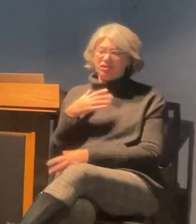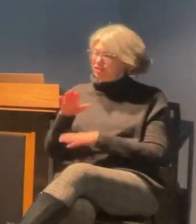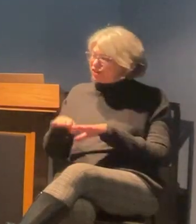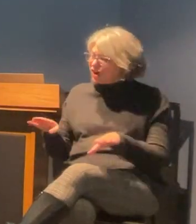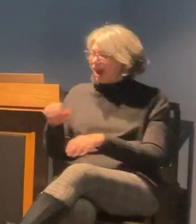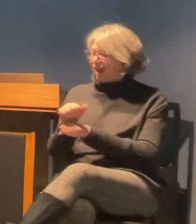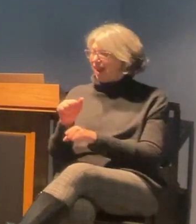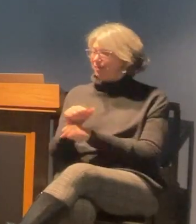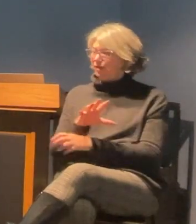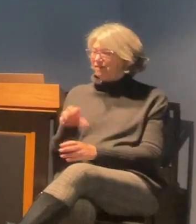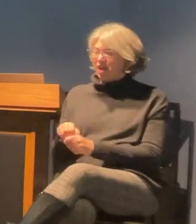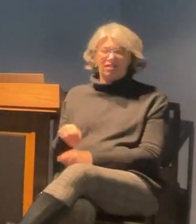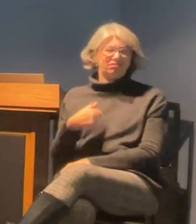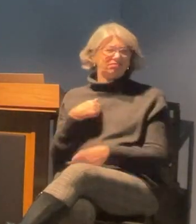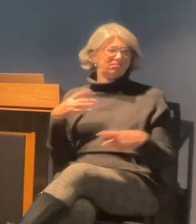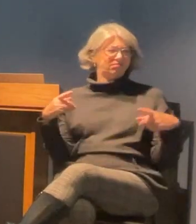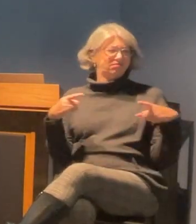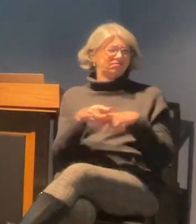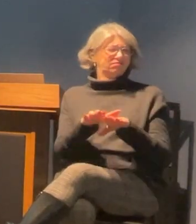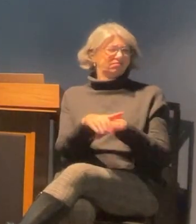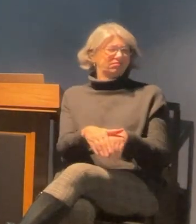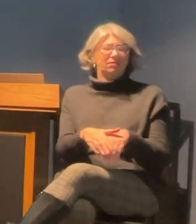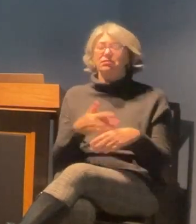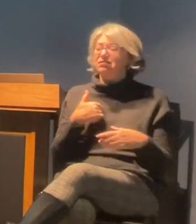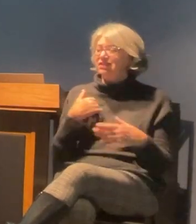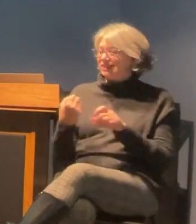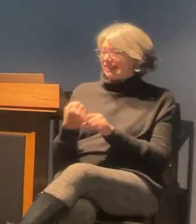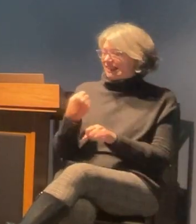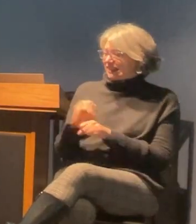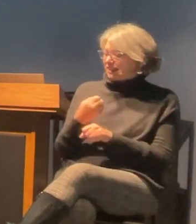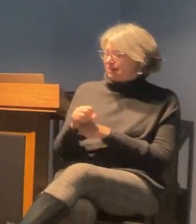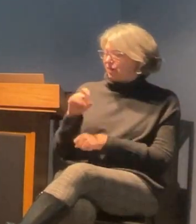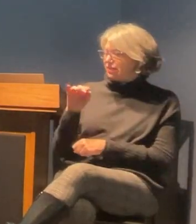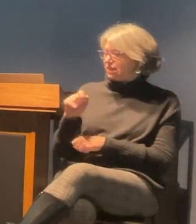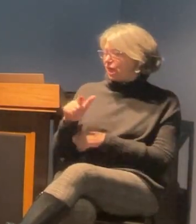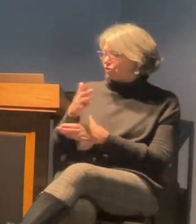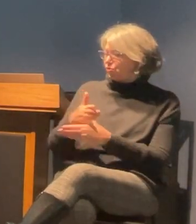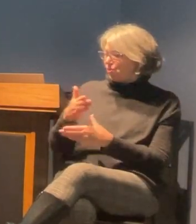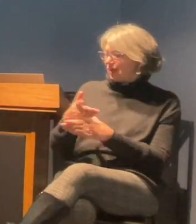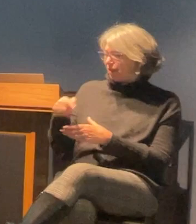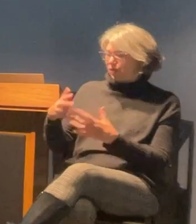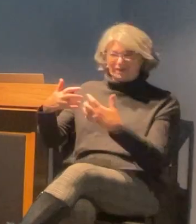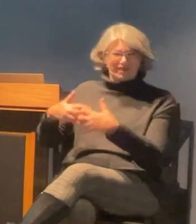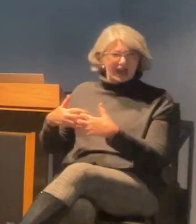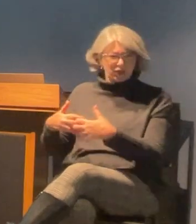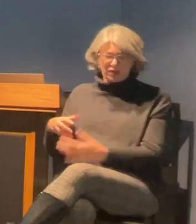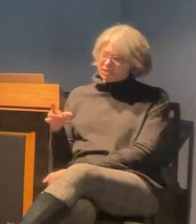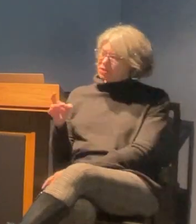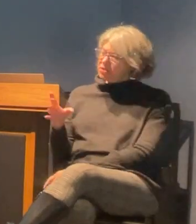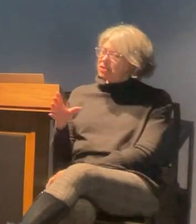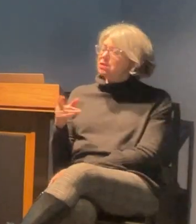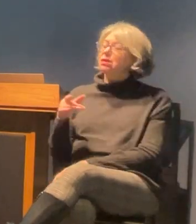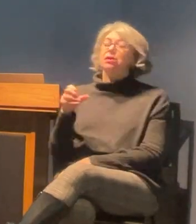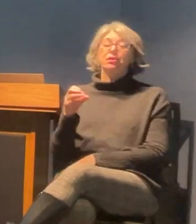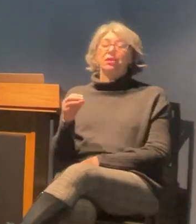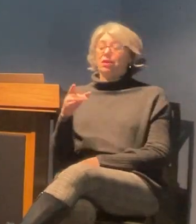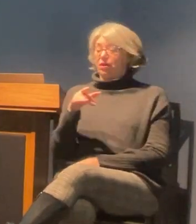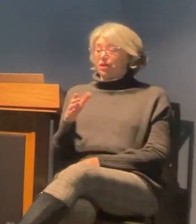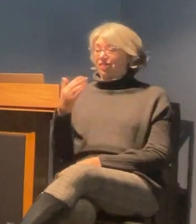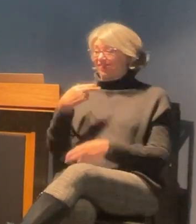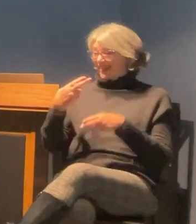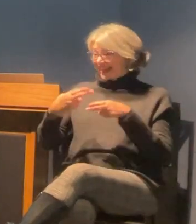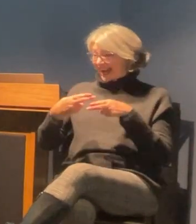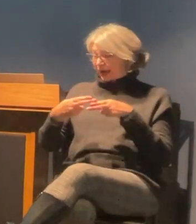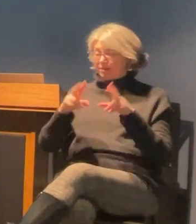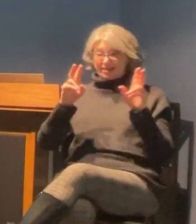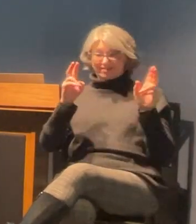involved, and the statistics about sexual harassment in those factories. So the names,